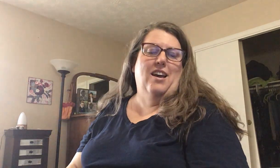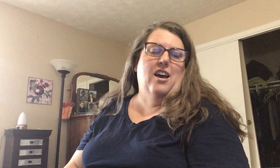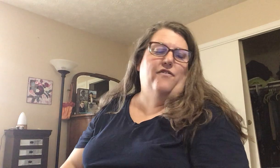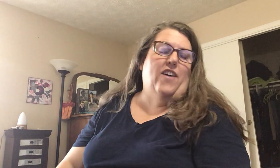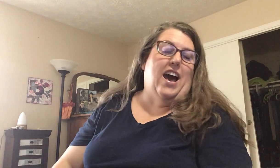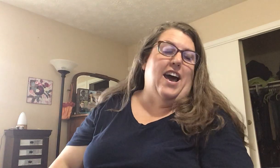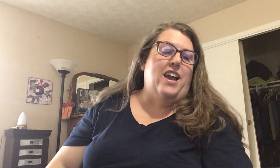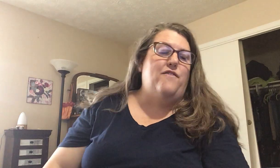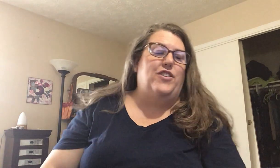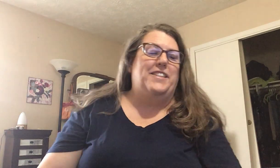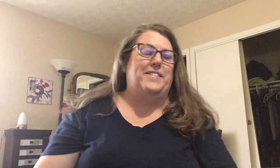5.